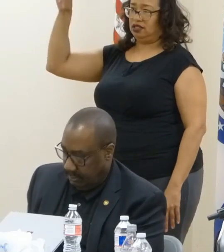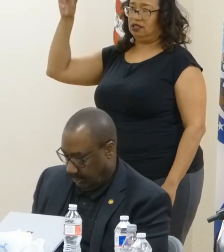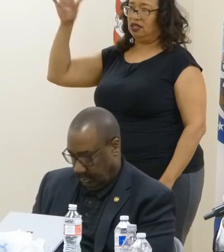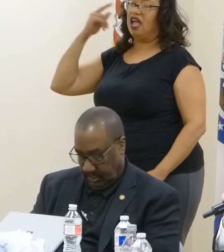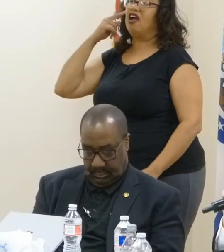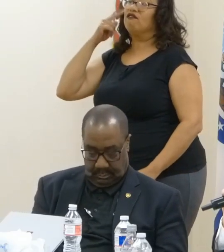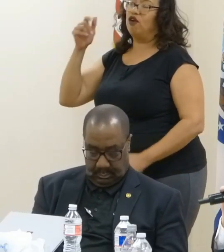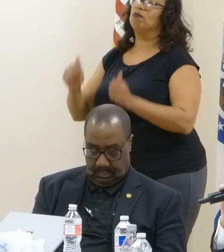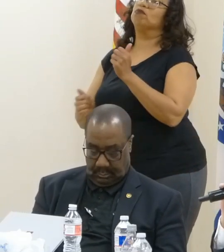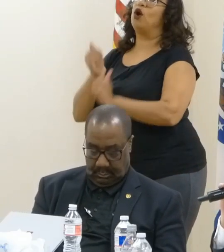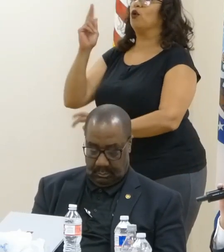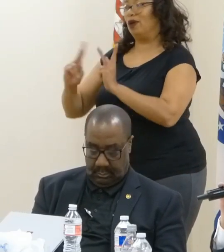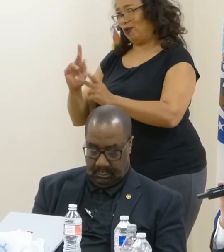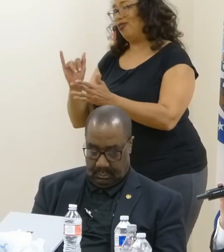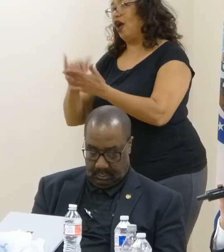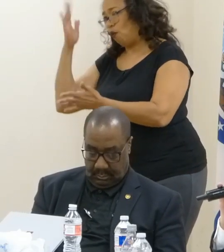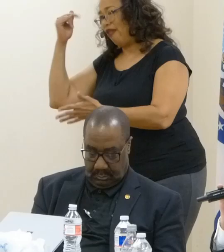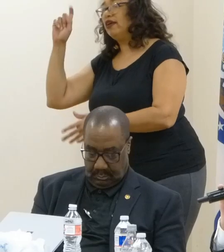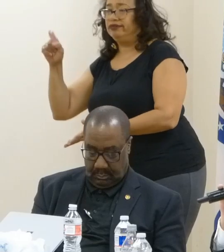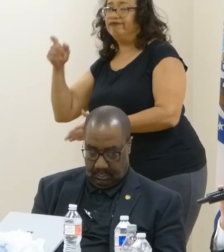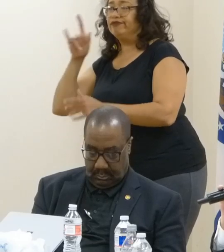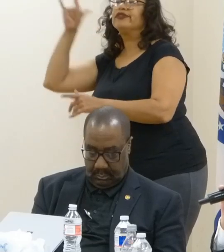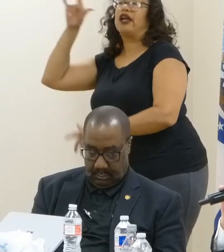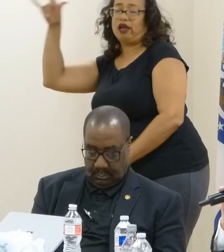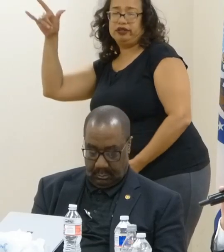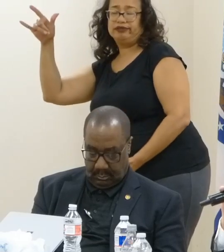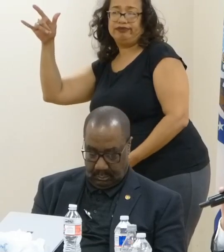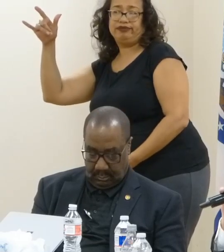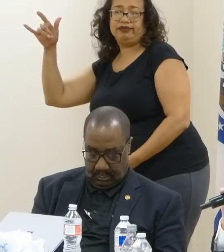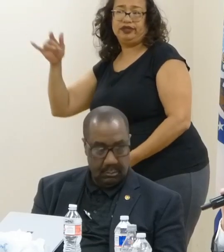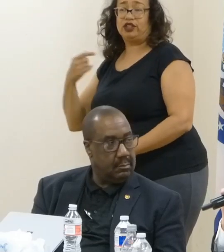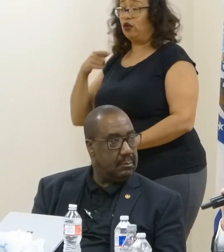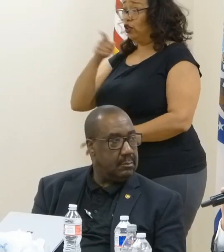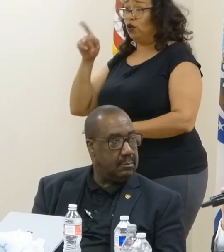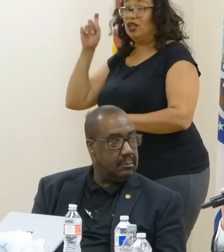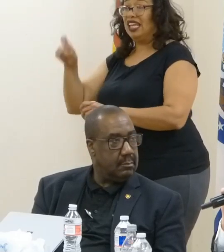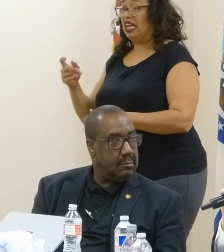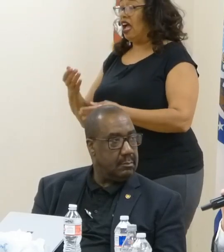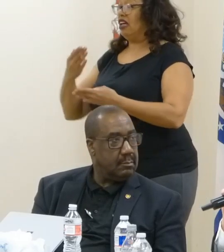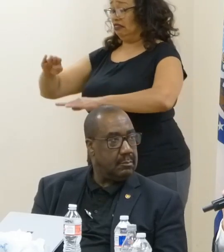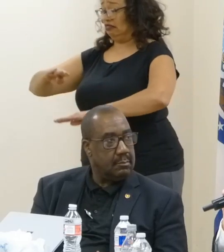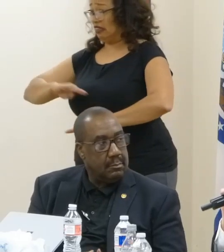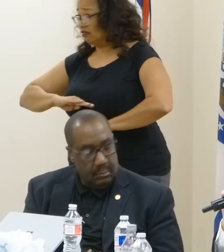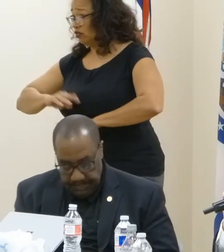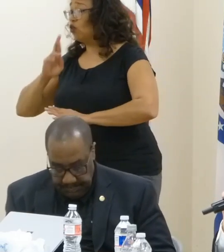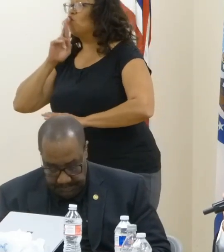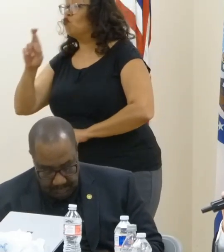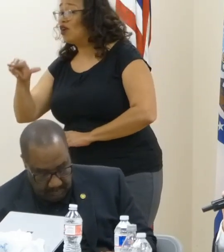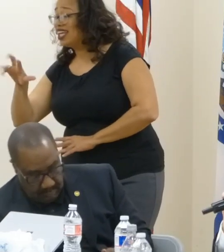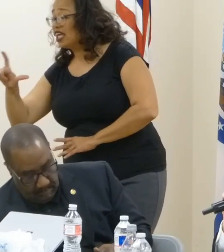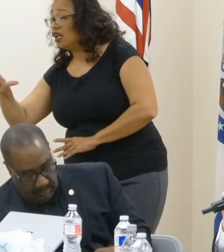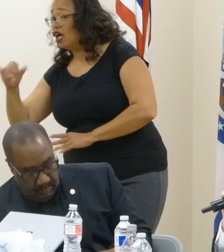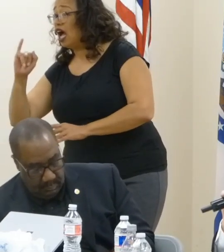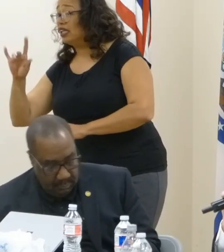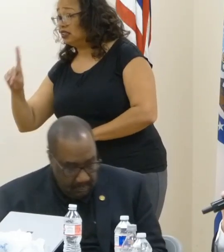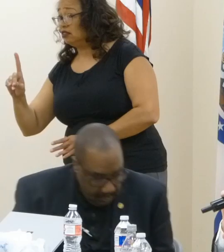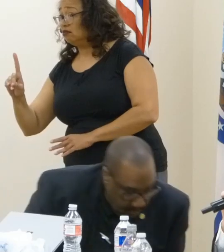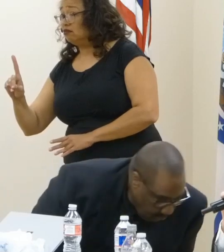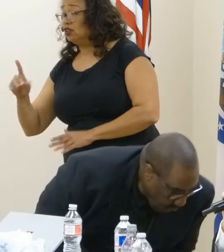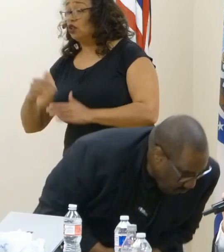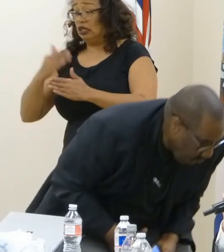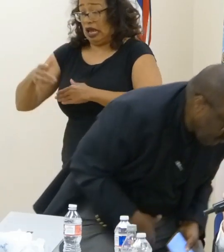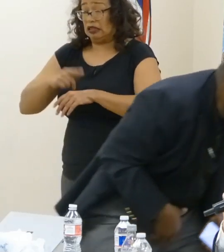people. So you would need a real ID, compliant ID to do that. So the next time that you go in to get